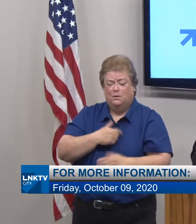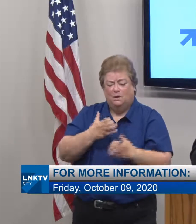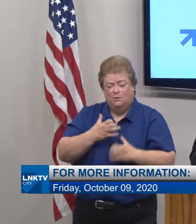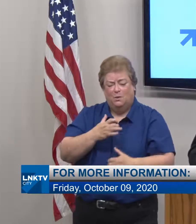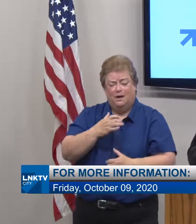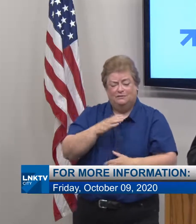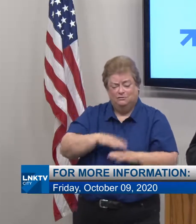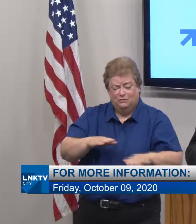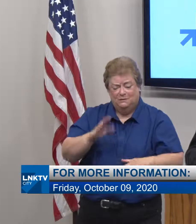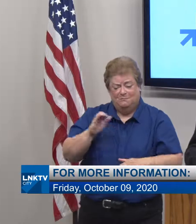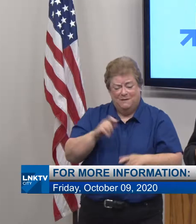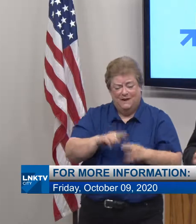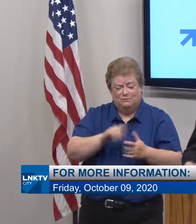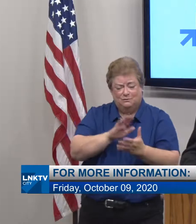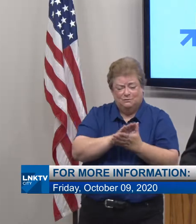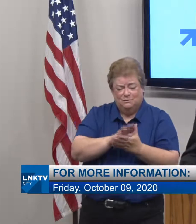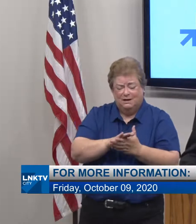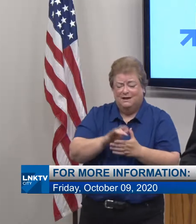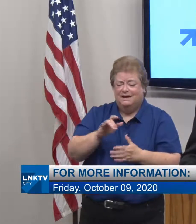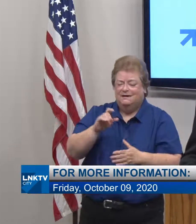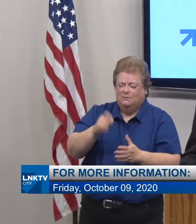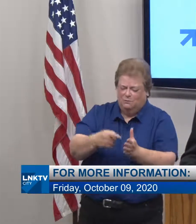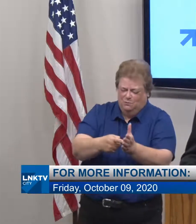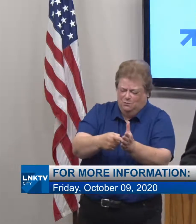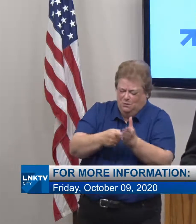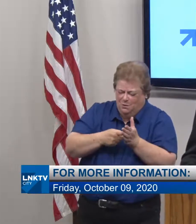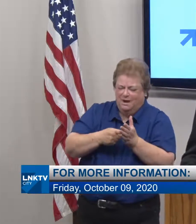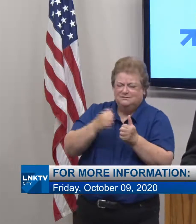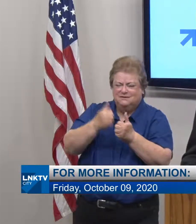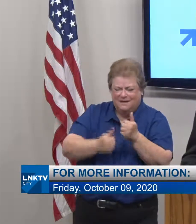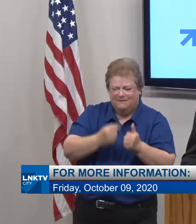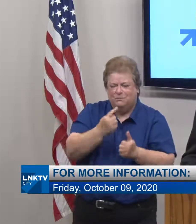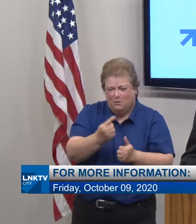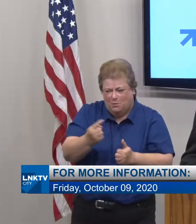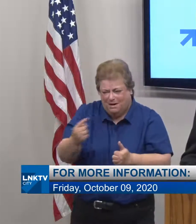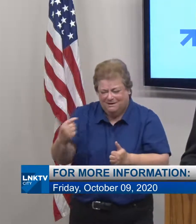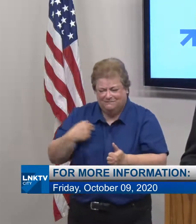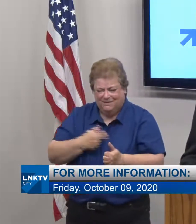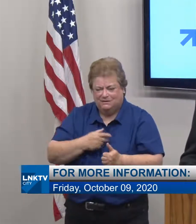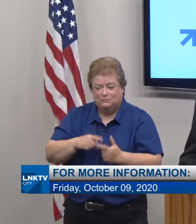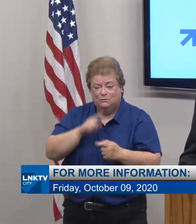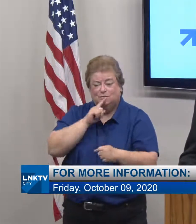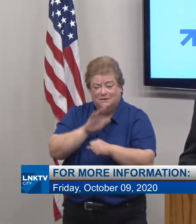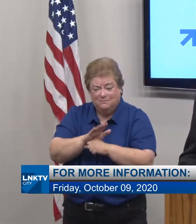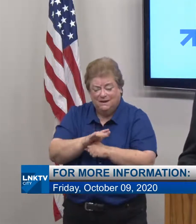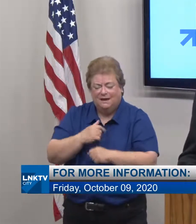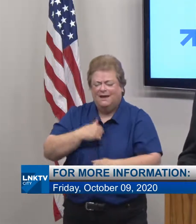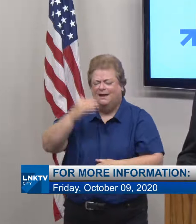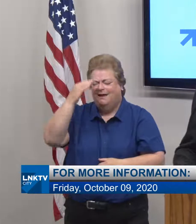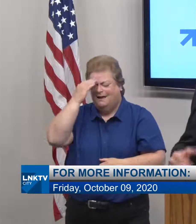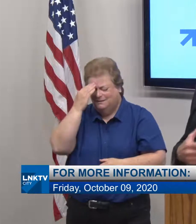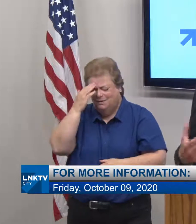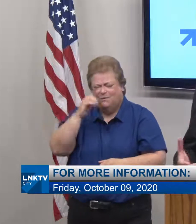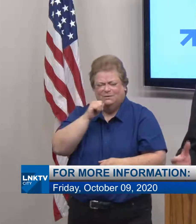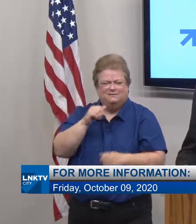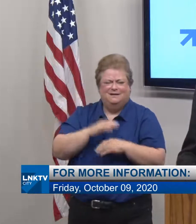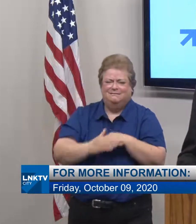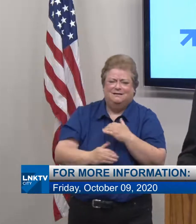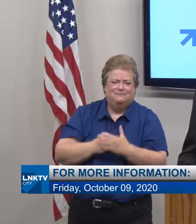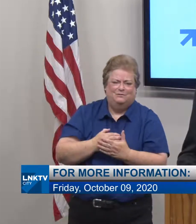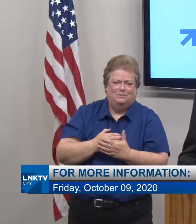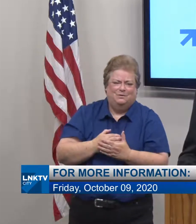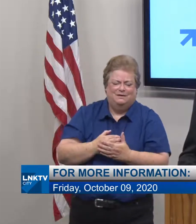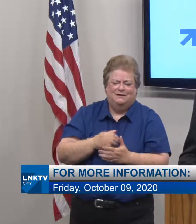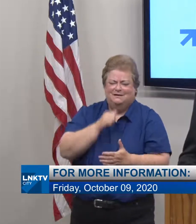it's going to take every single one of us to make that kind of commitment. And I know it's not comfortable. I know it's not something that